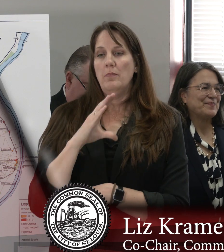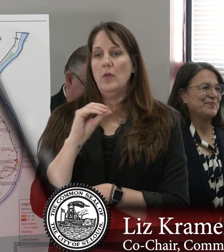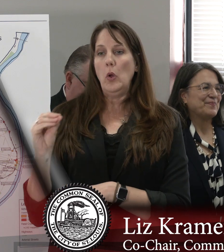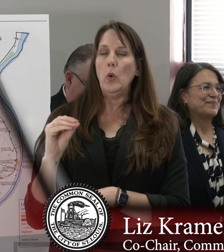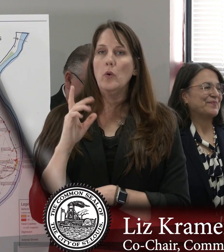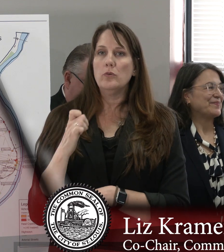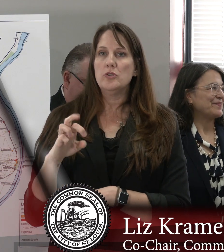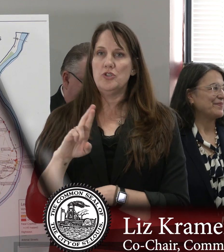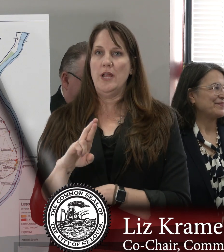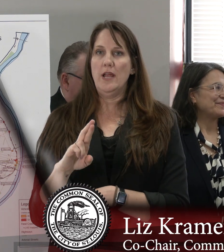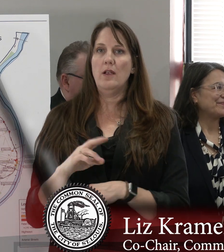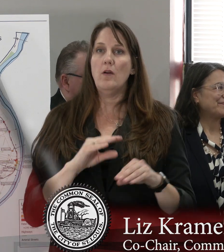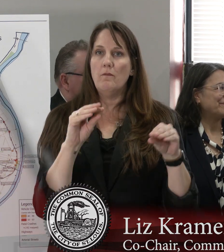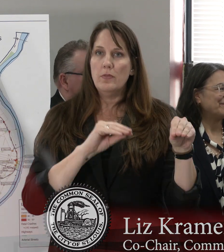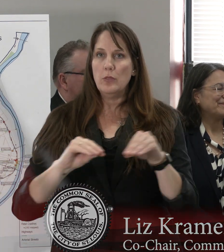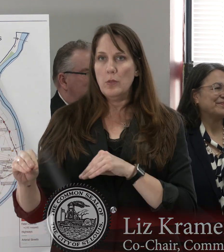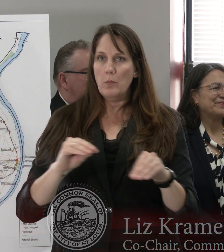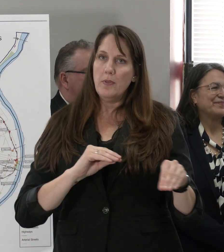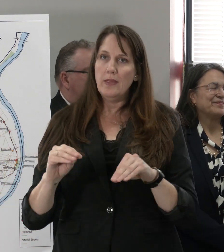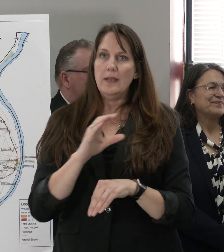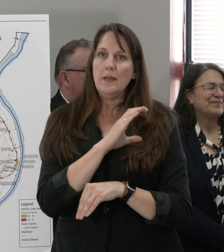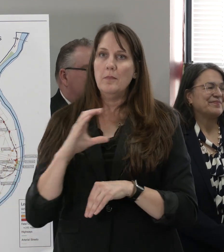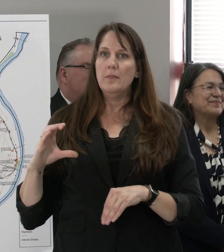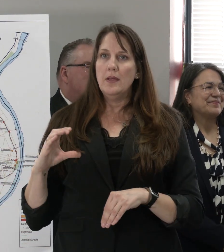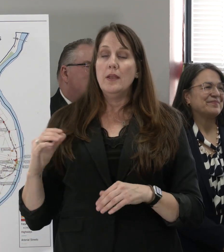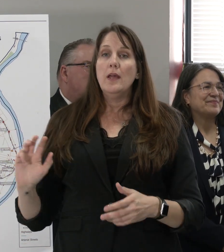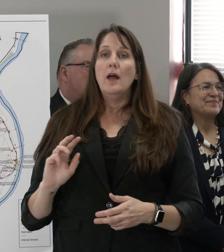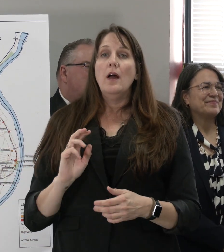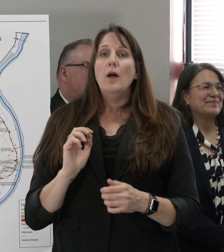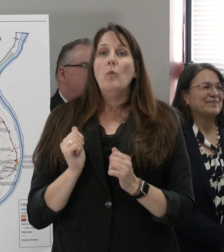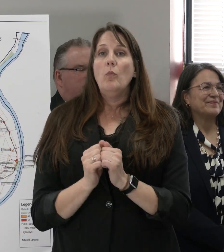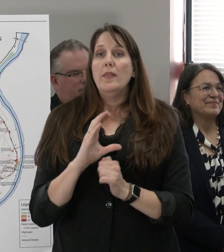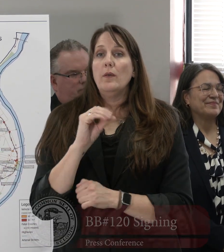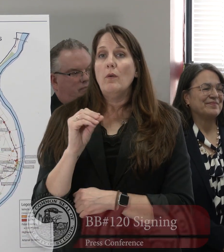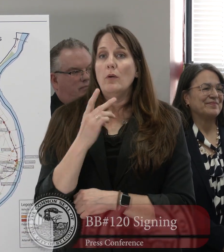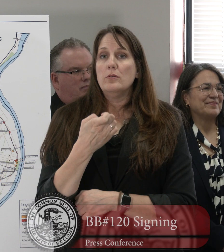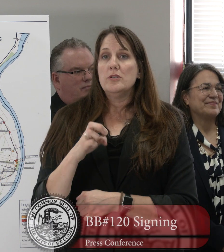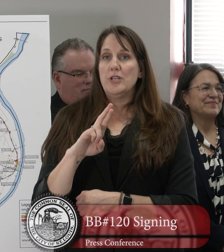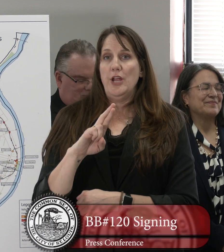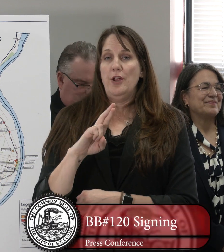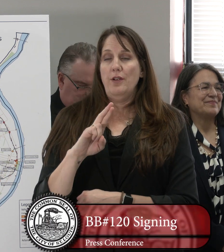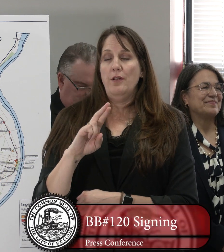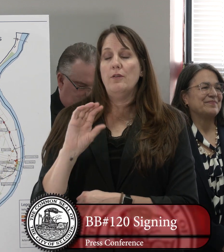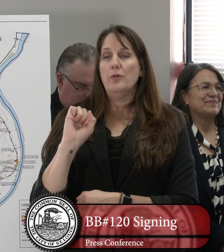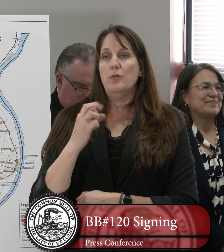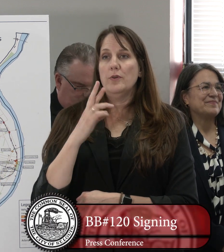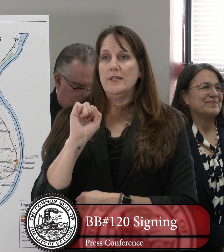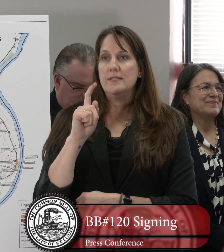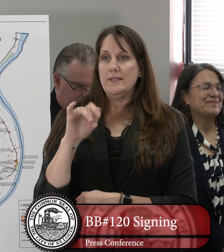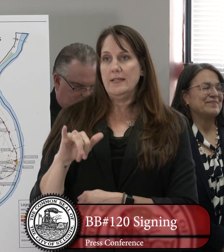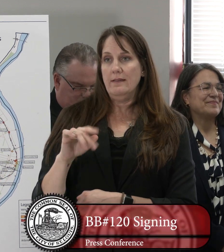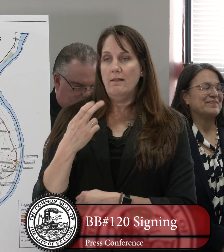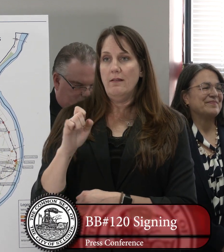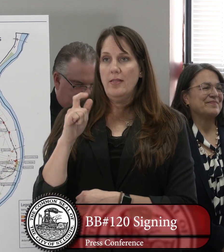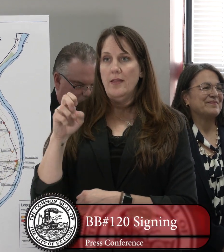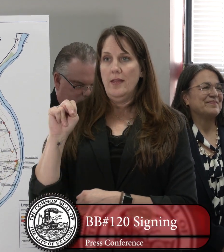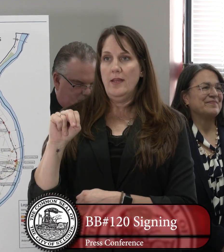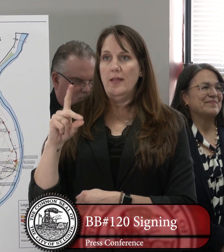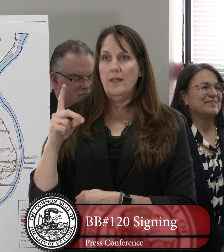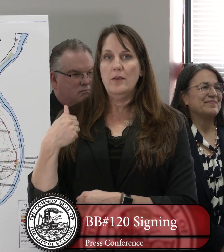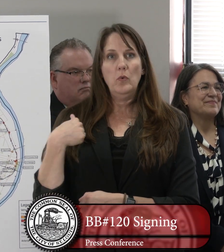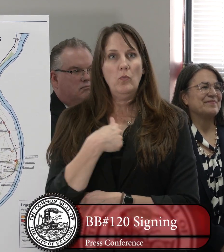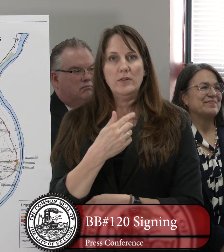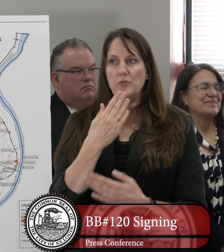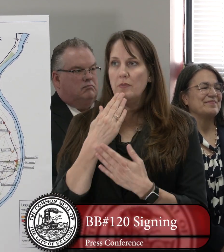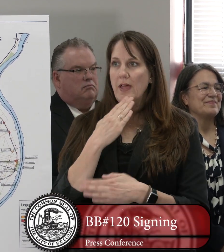I'm joined by my co-chair, Christy Holland. We're so grateful to Mayor Jones, President Green, the Board of